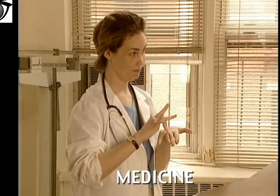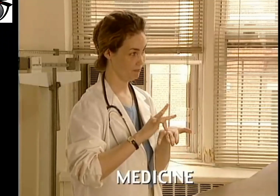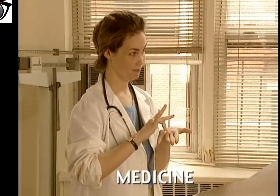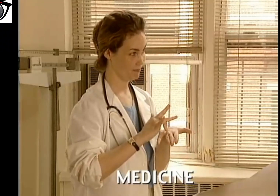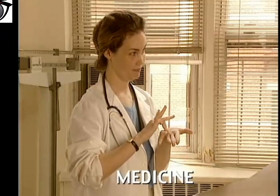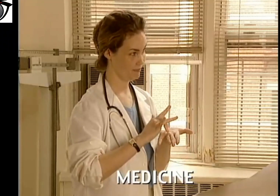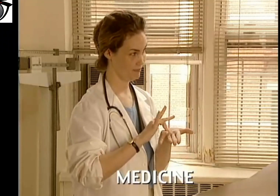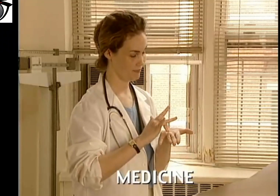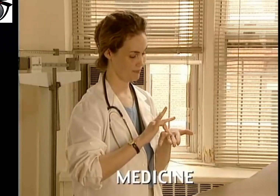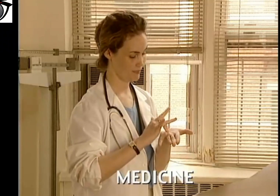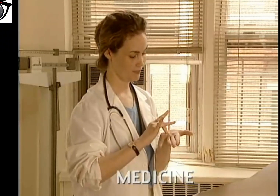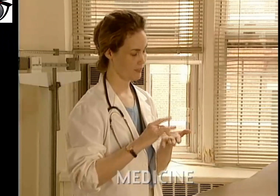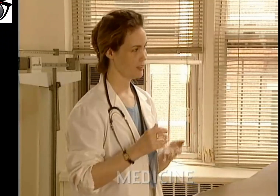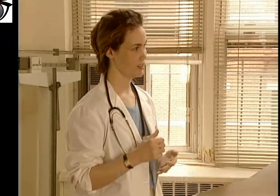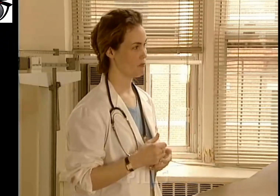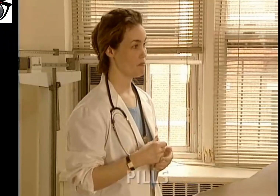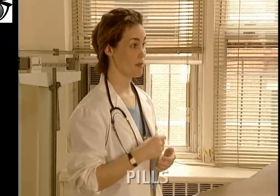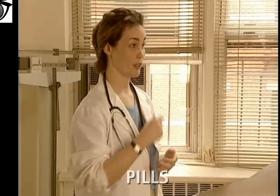Medicine.